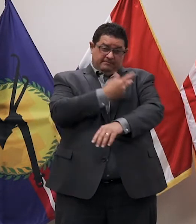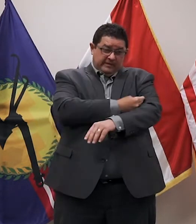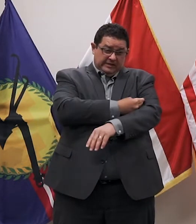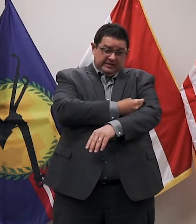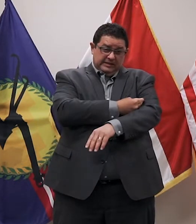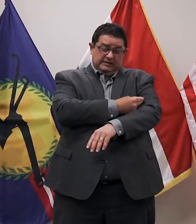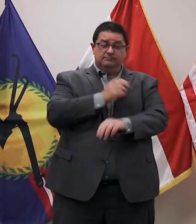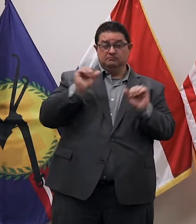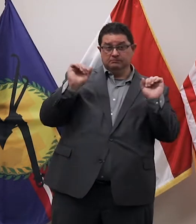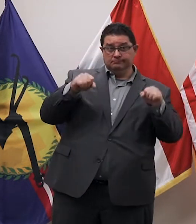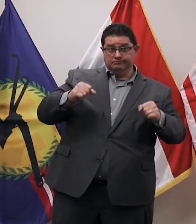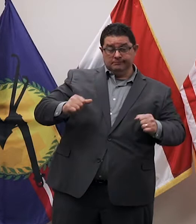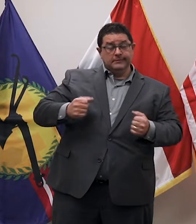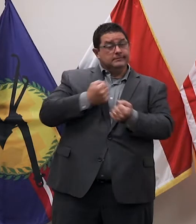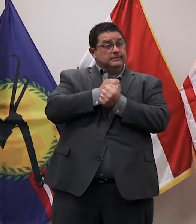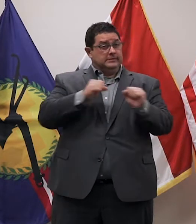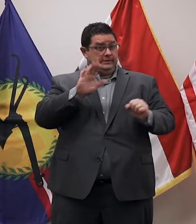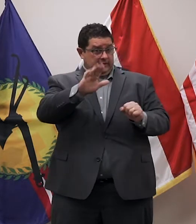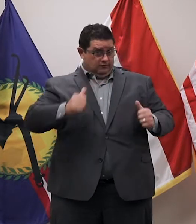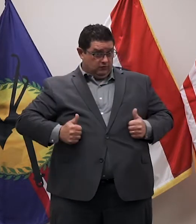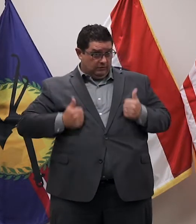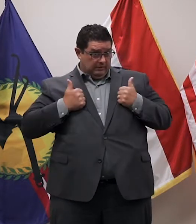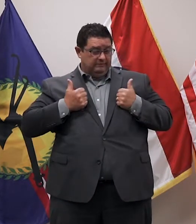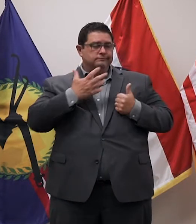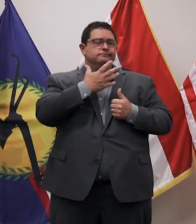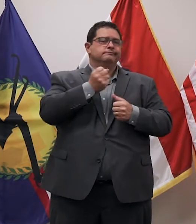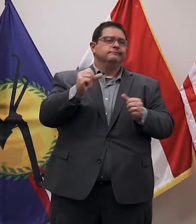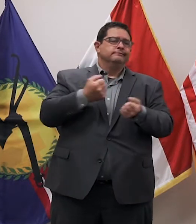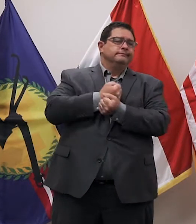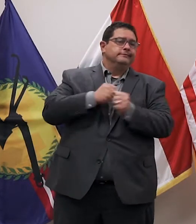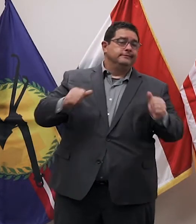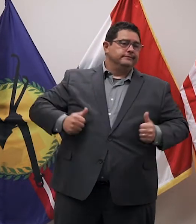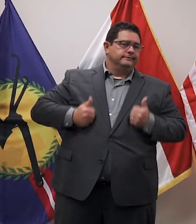taken to save your life and those of your loved ones.